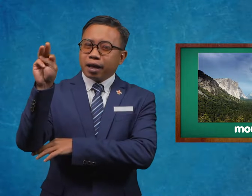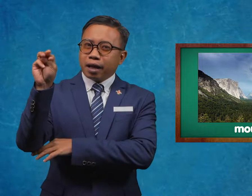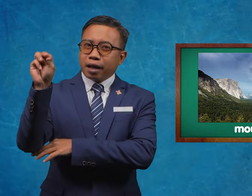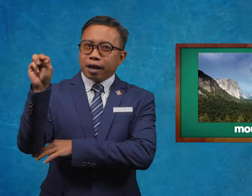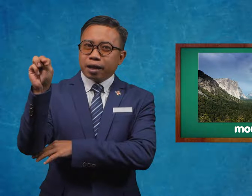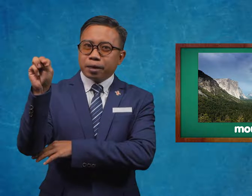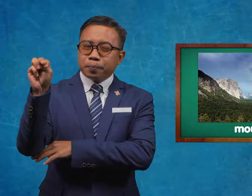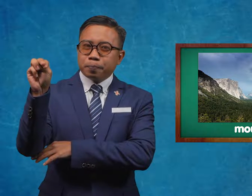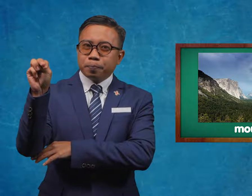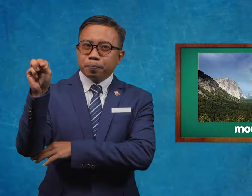M